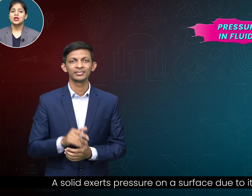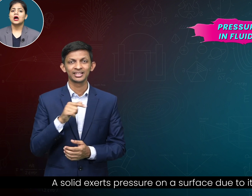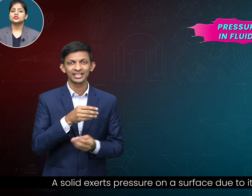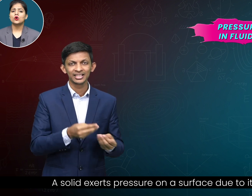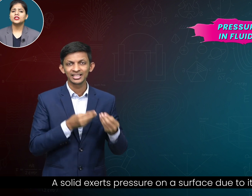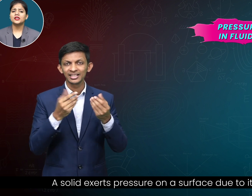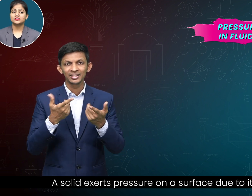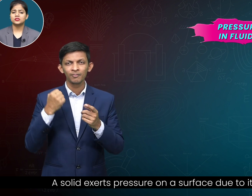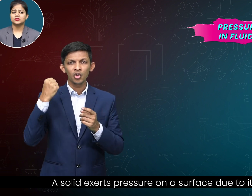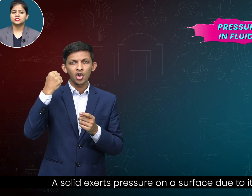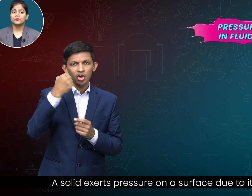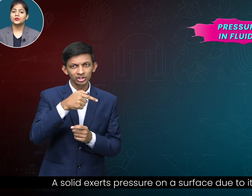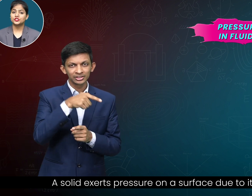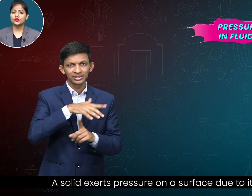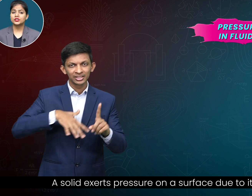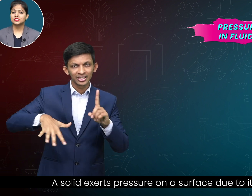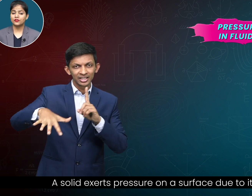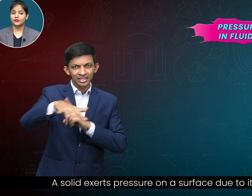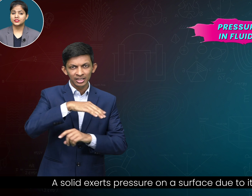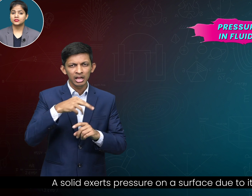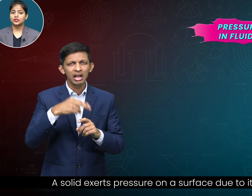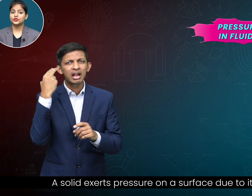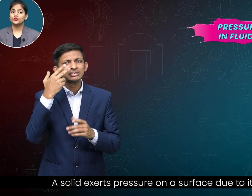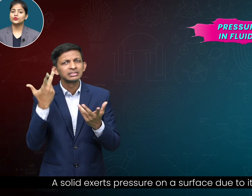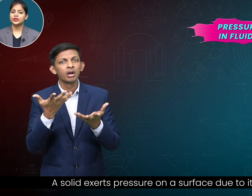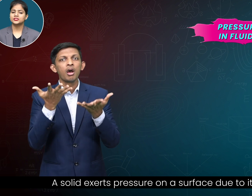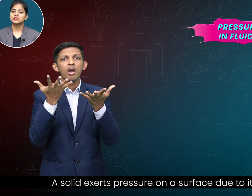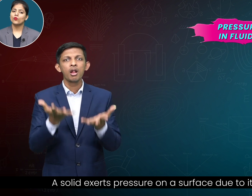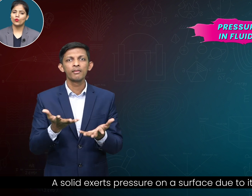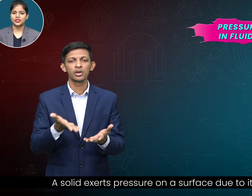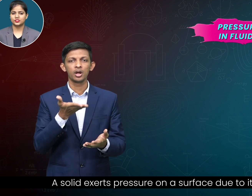A solid exerts pressure on a surface due to its weight.